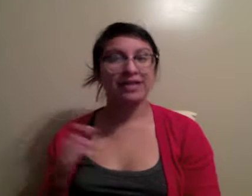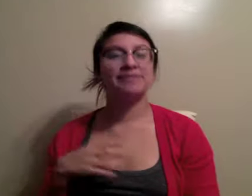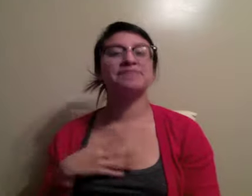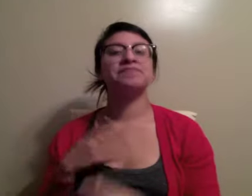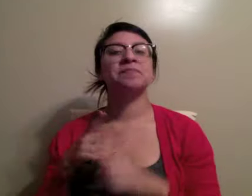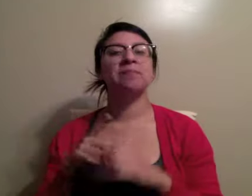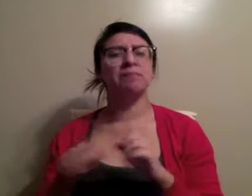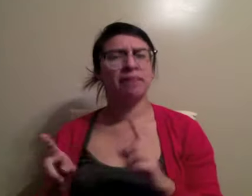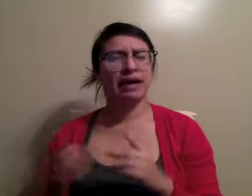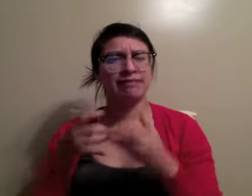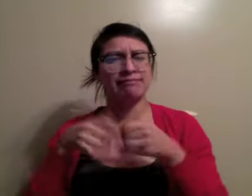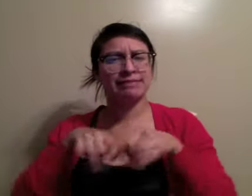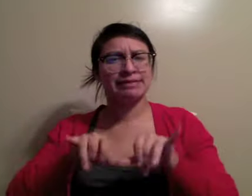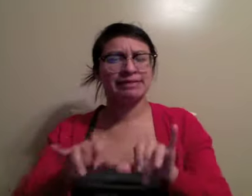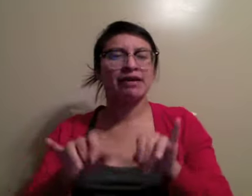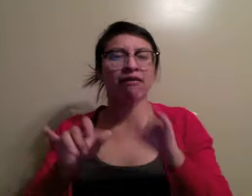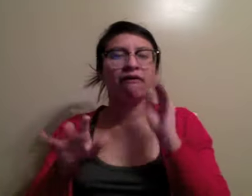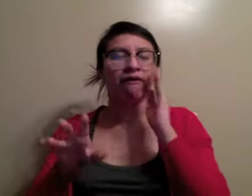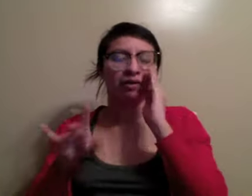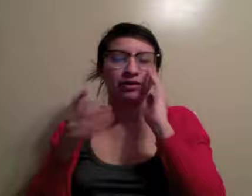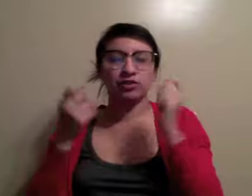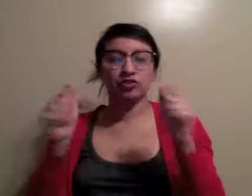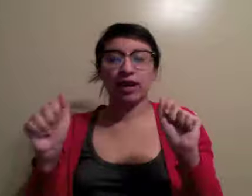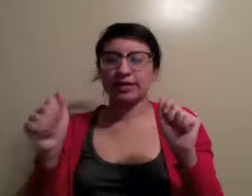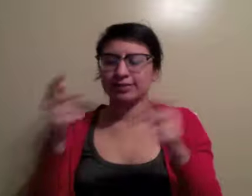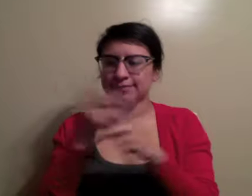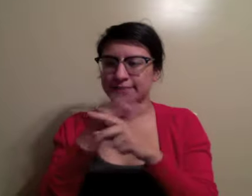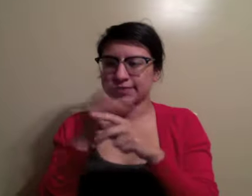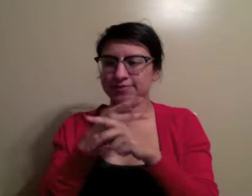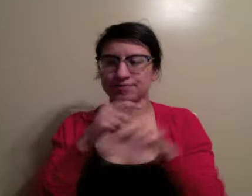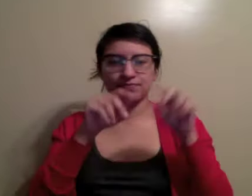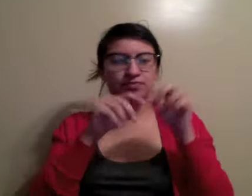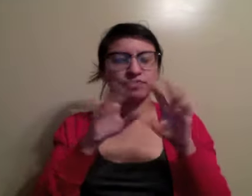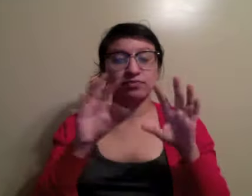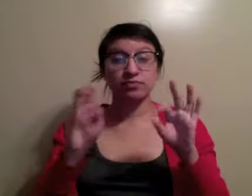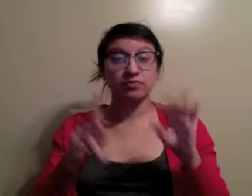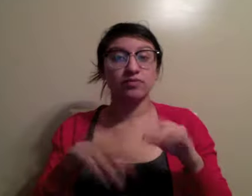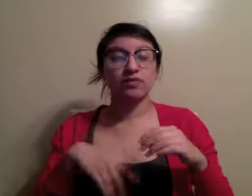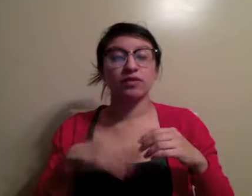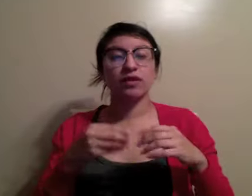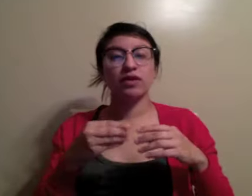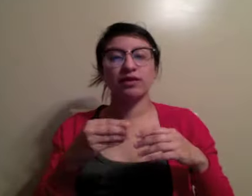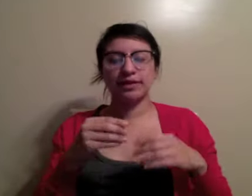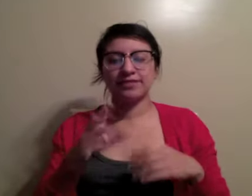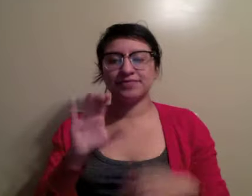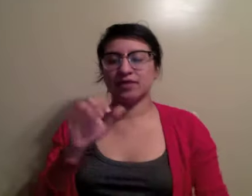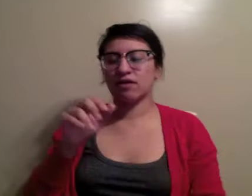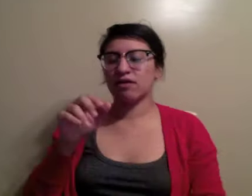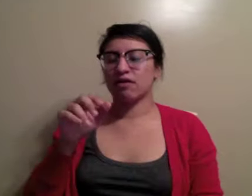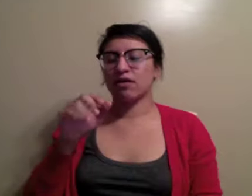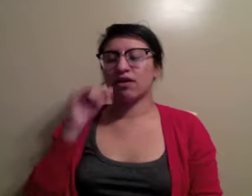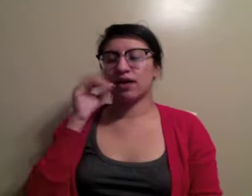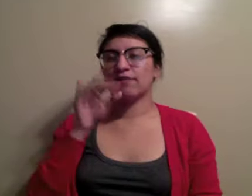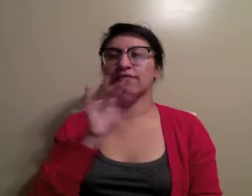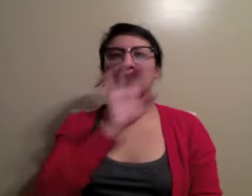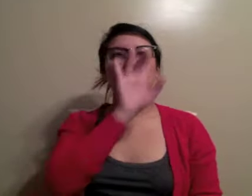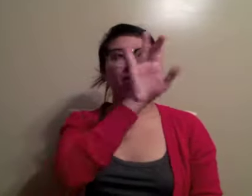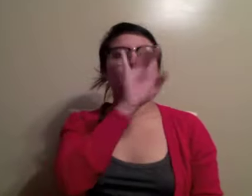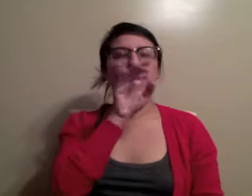from veterans, African Americans who had fought in Vietnam and who were serving in the military, and the trouble